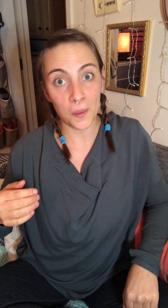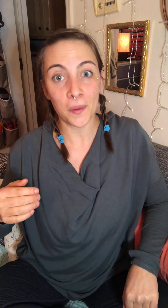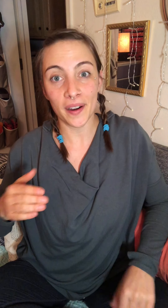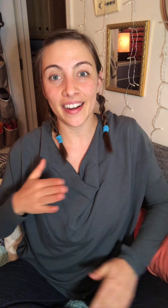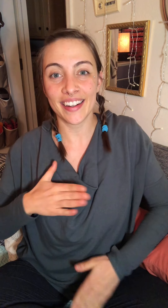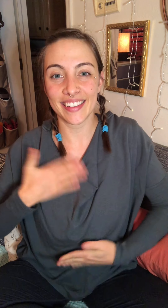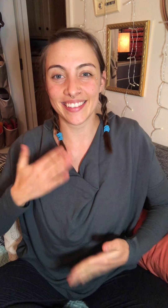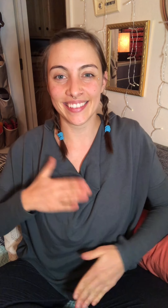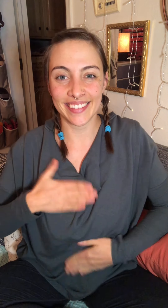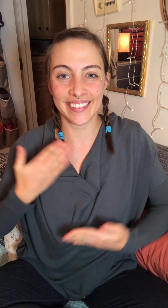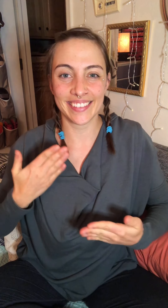or